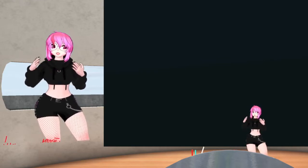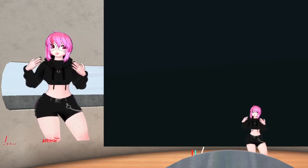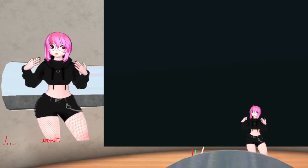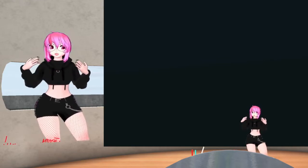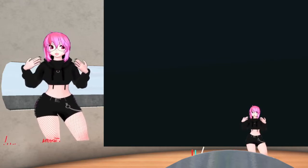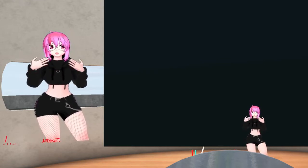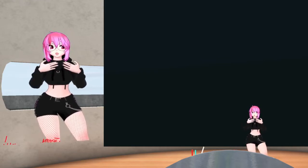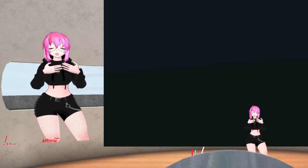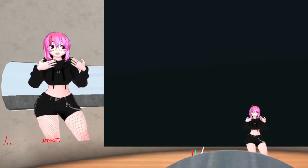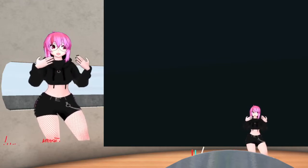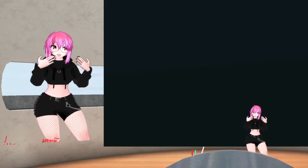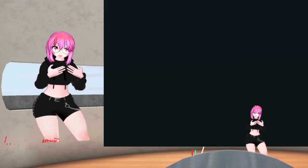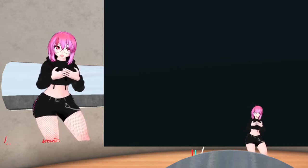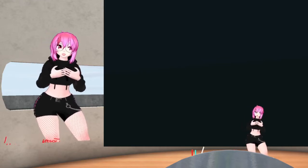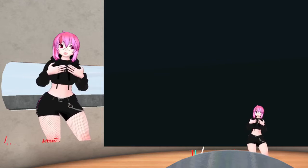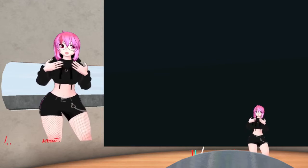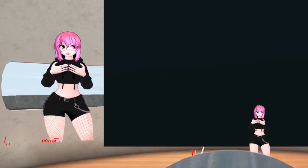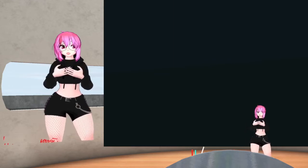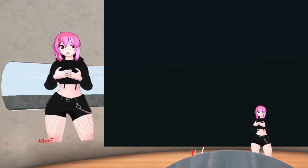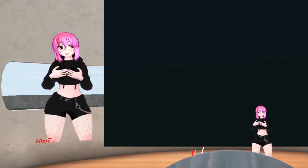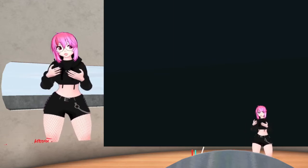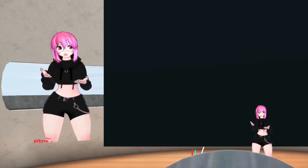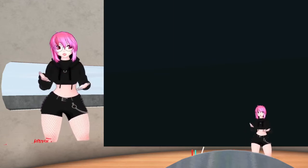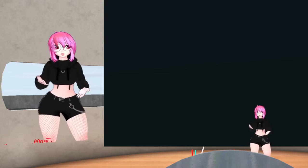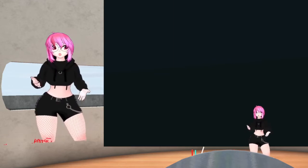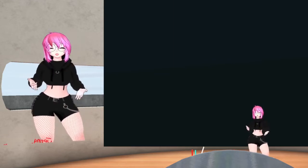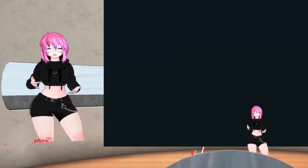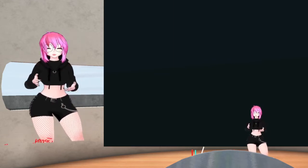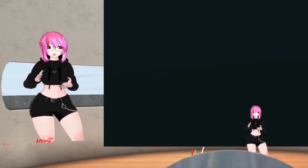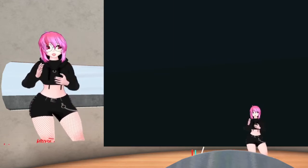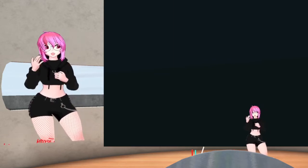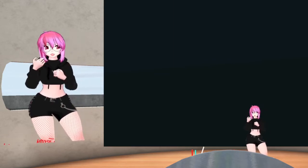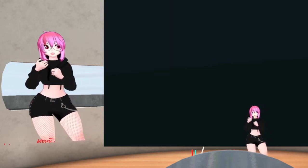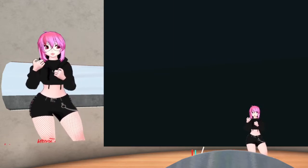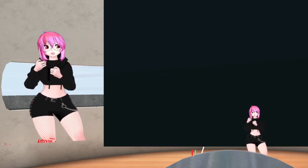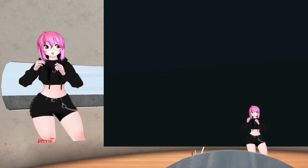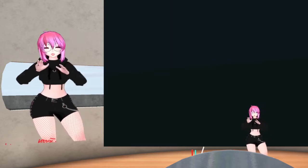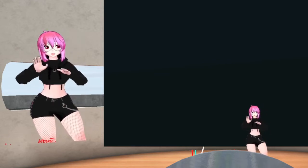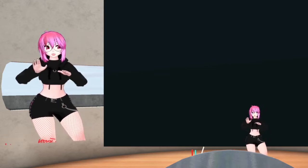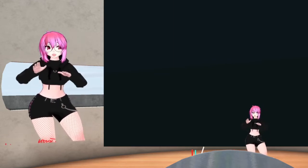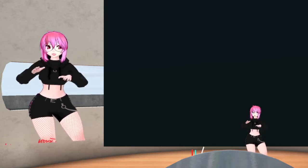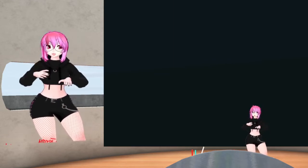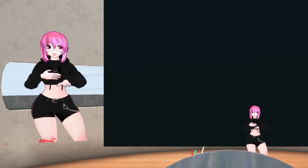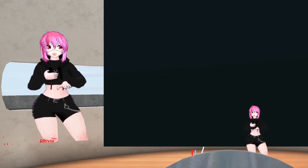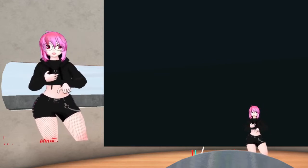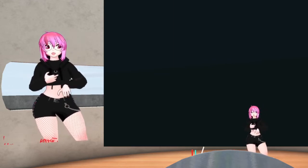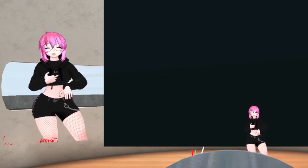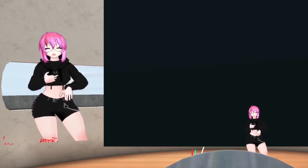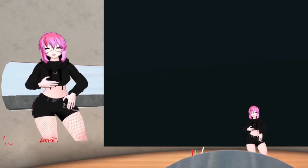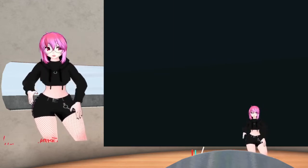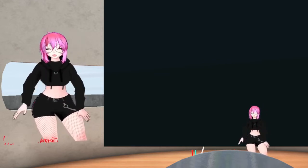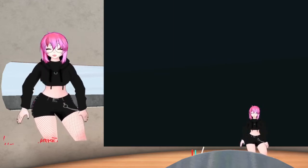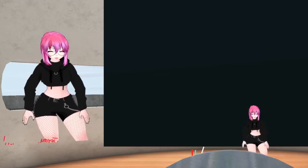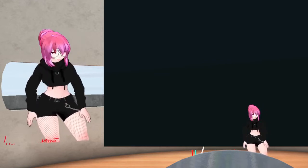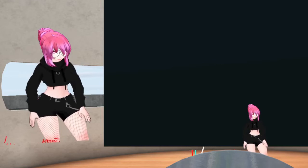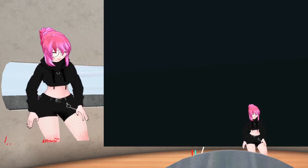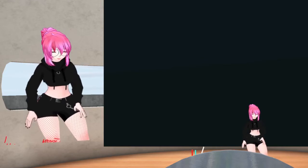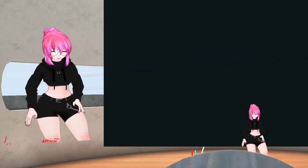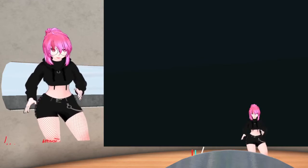of like I'm supported and I'm connected and I'm a part of it. I think that would work, but I think support is a little bit more clear, just in my opinion.